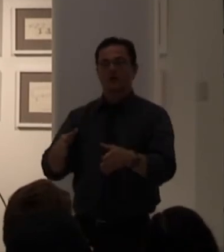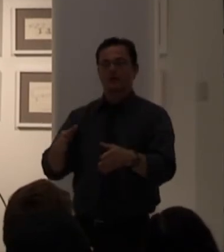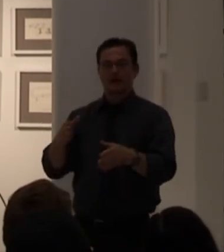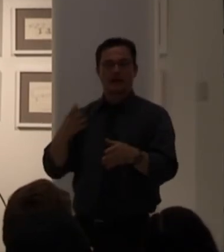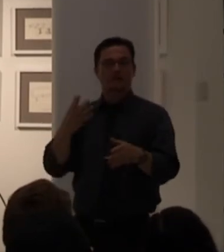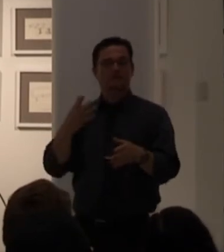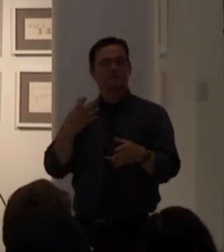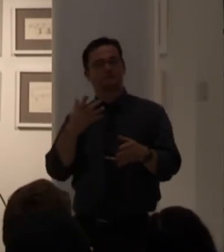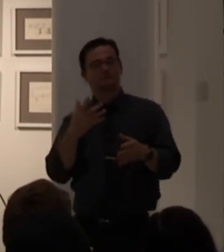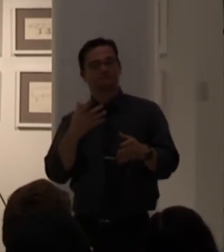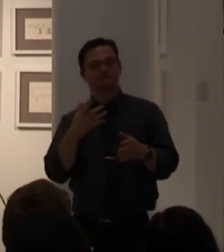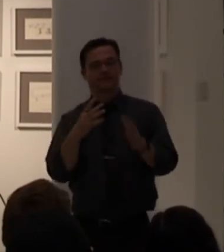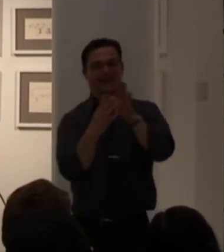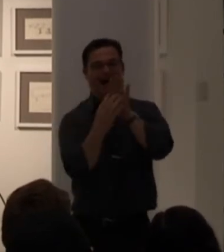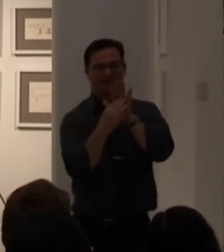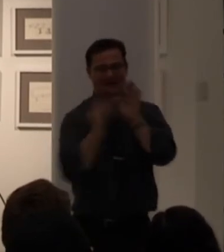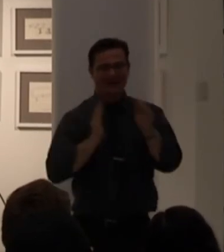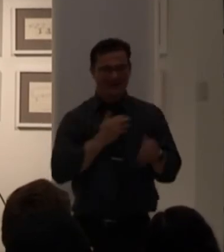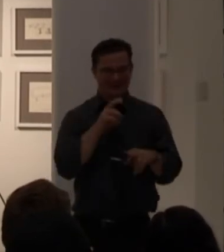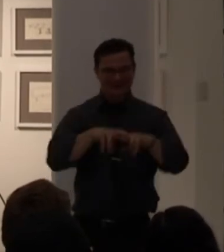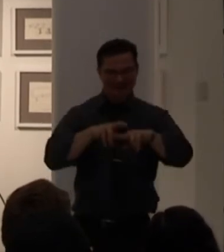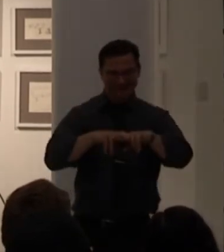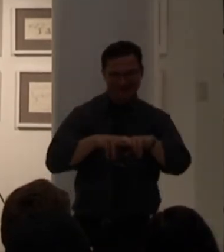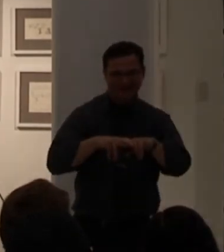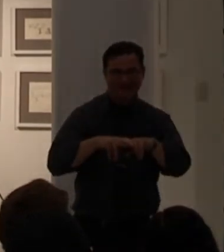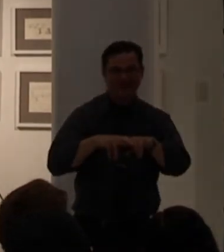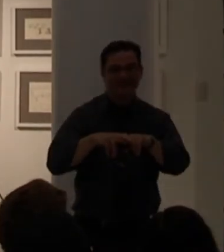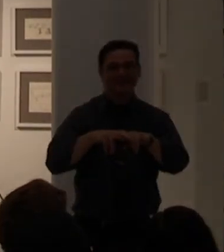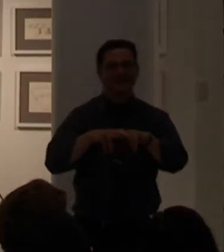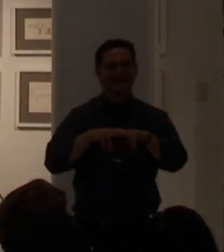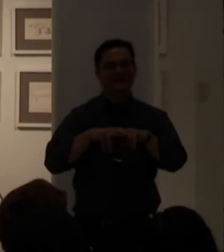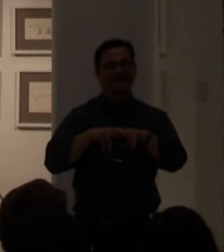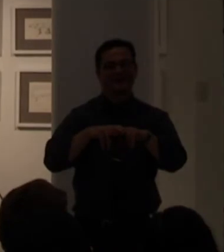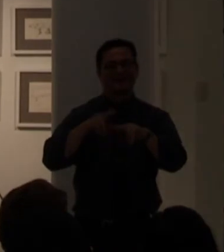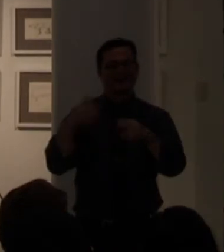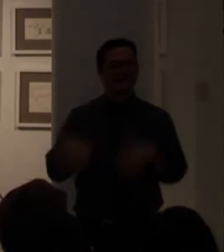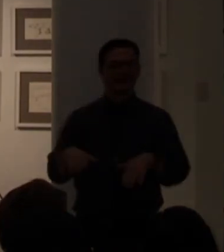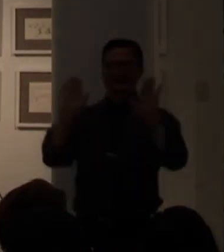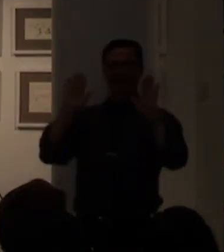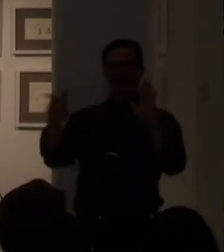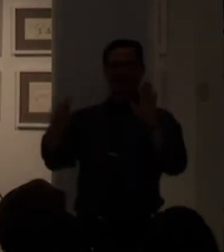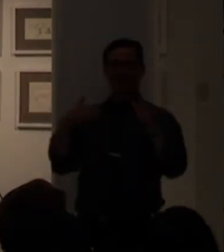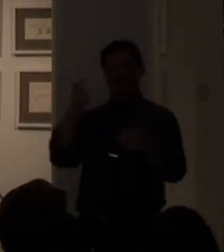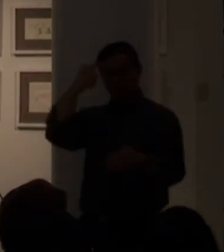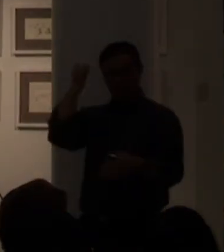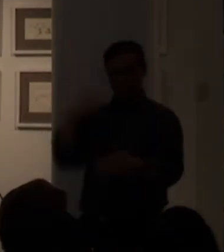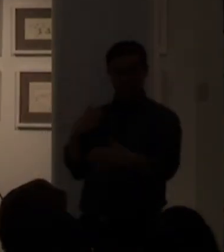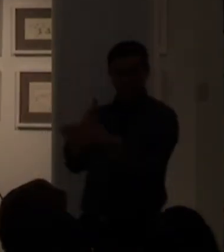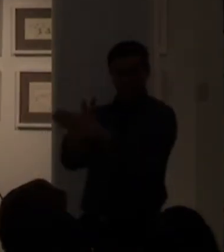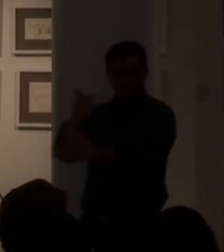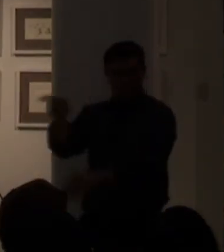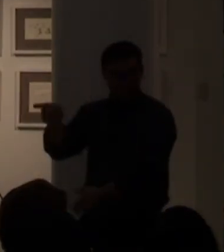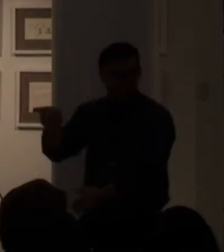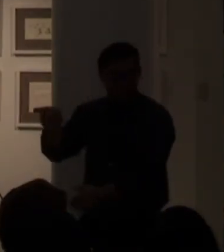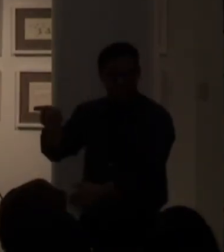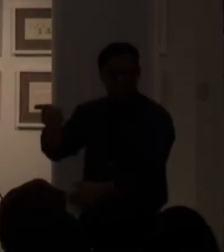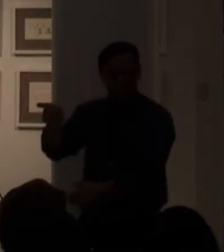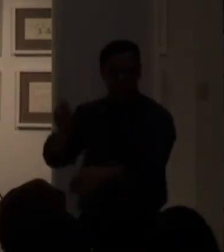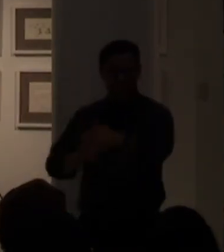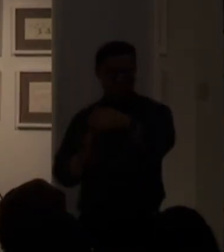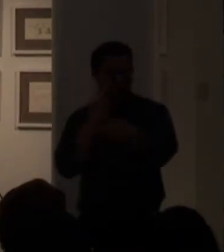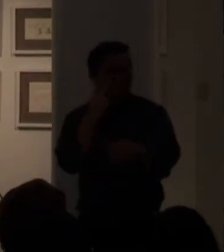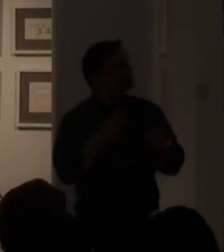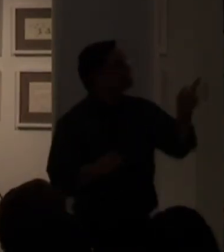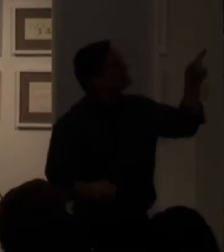our Bellini chair, and eventually they had to acquiesce because we sued them. On the bottom, you can